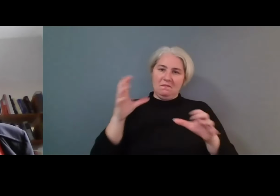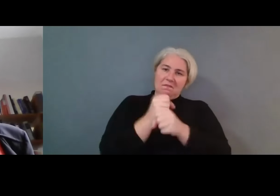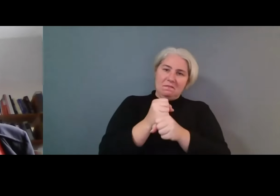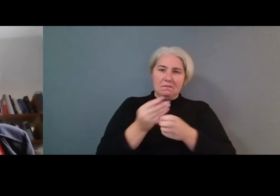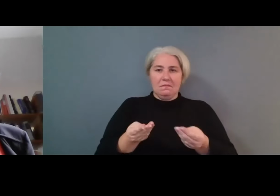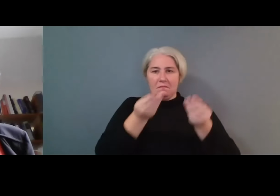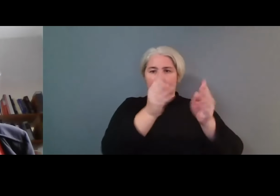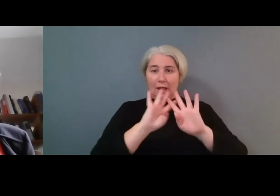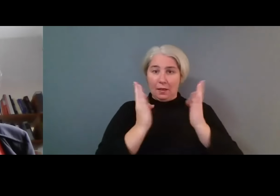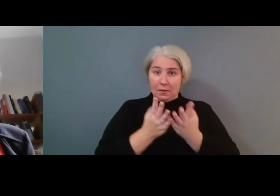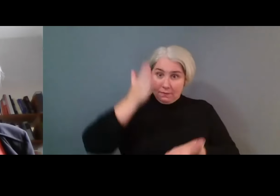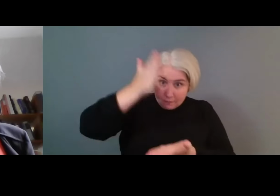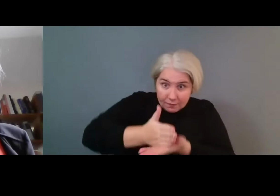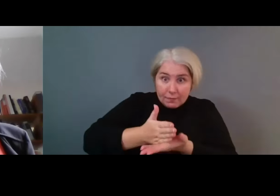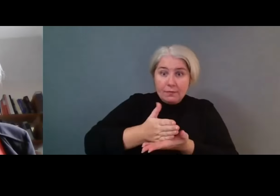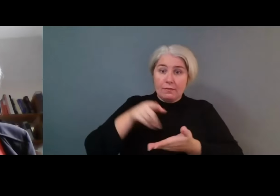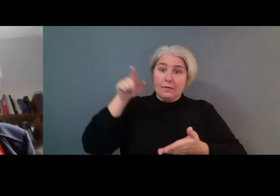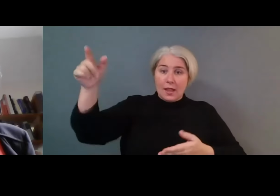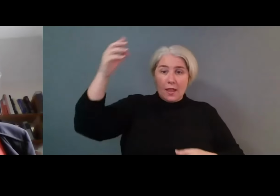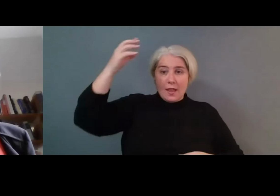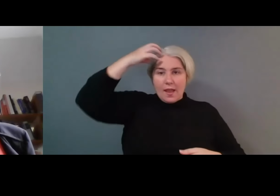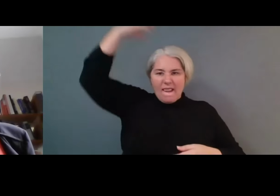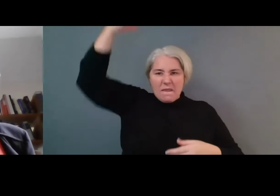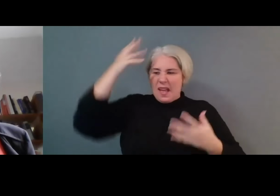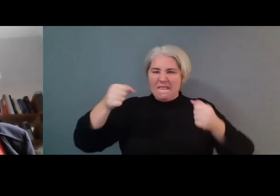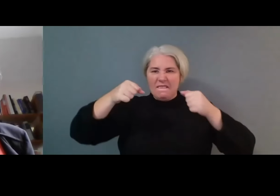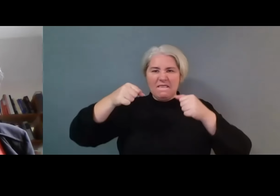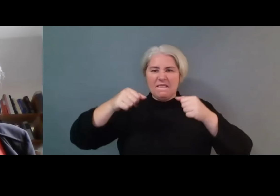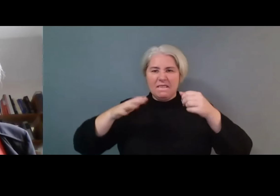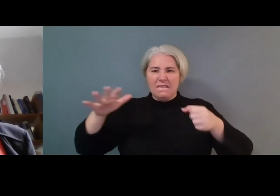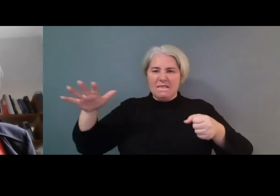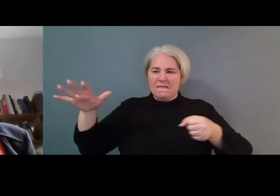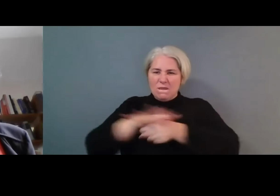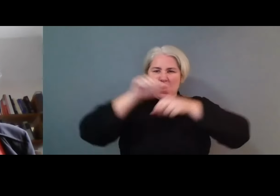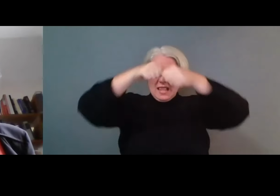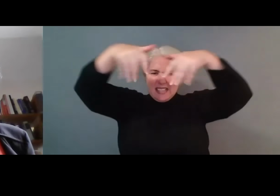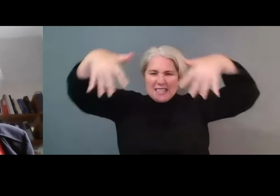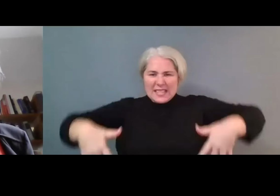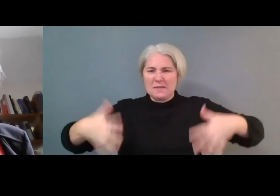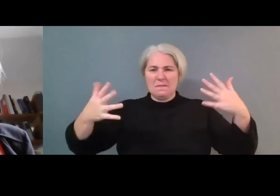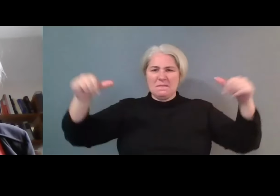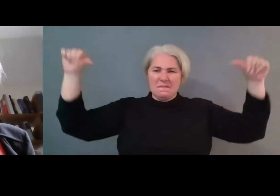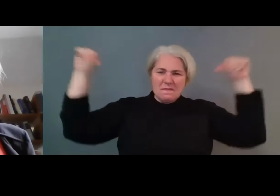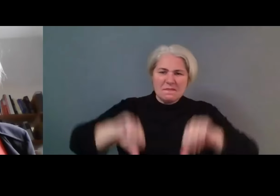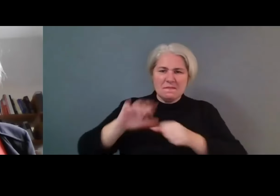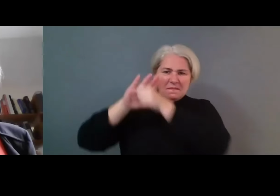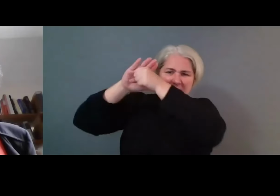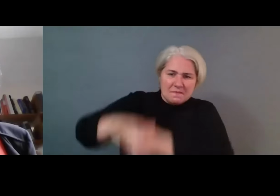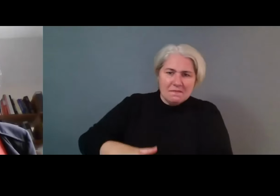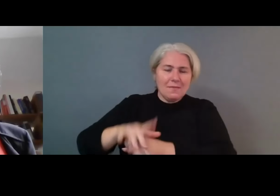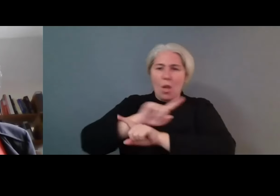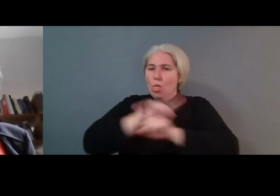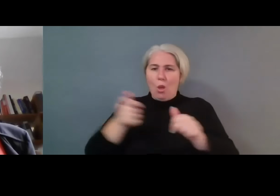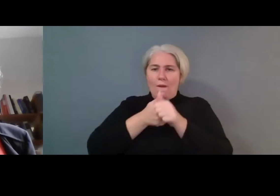evidence of grave and systemic violation of rights enshrined in the CRPD. And